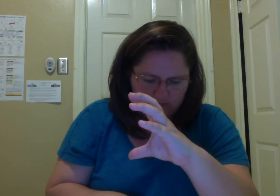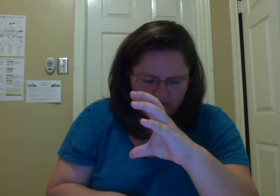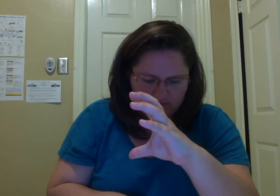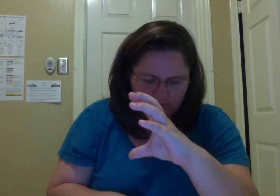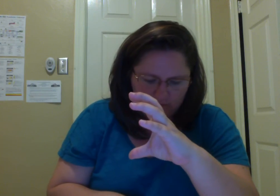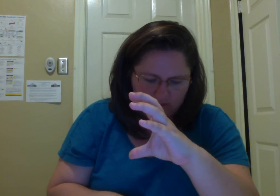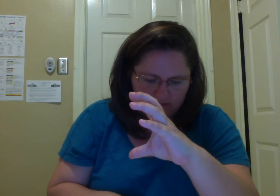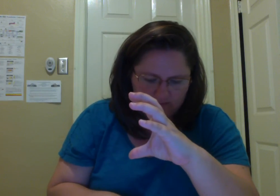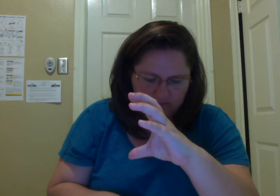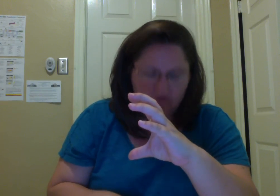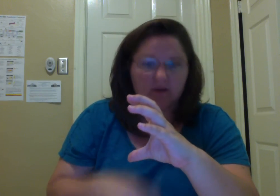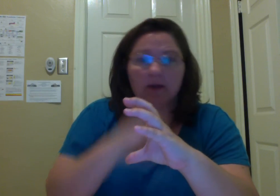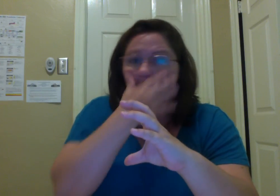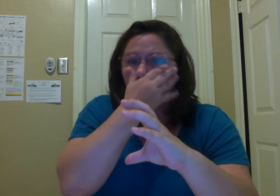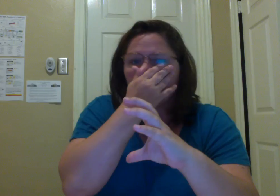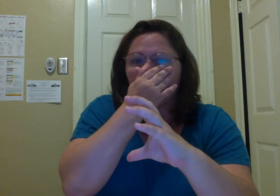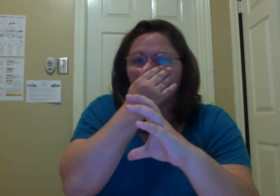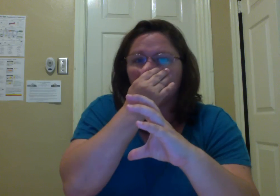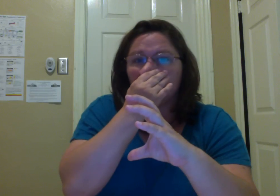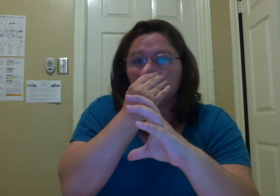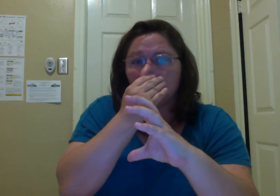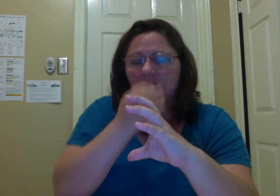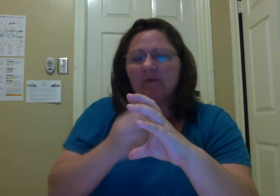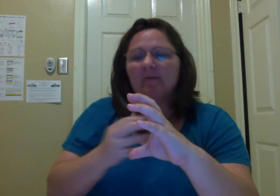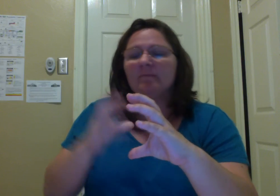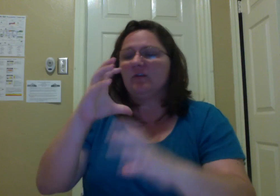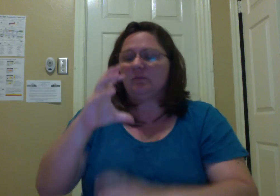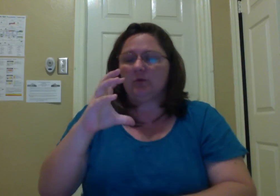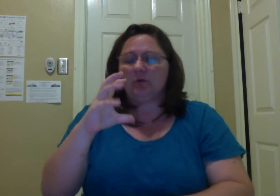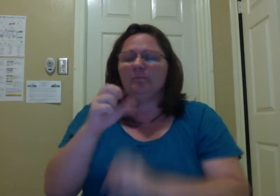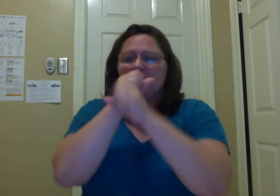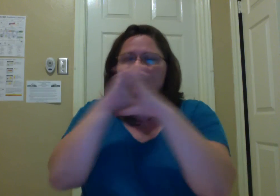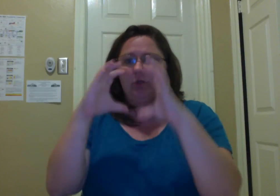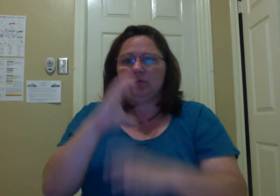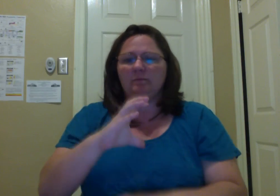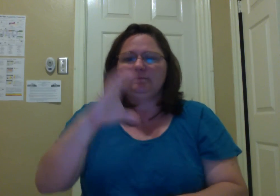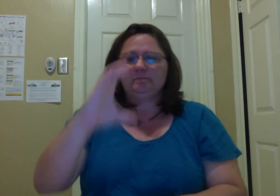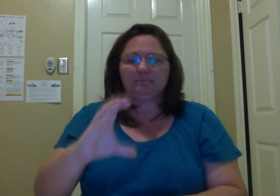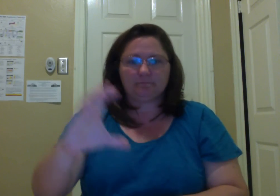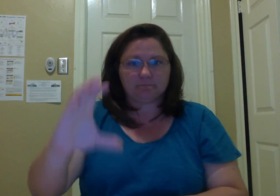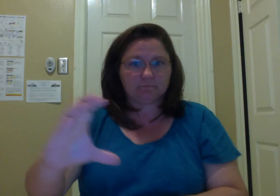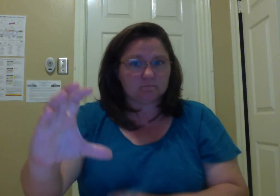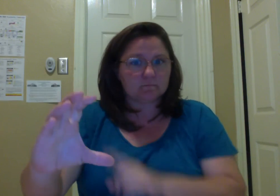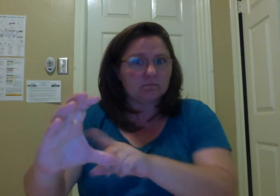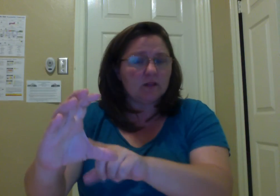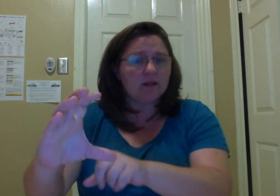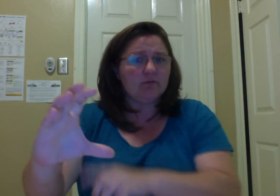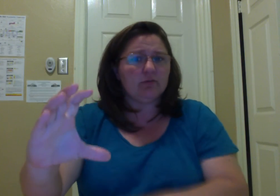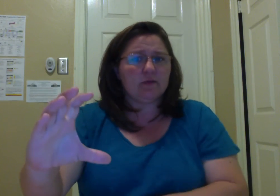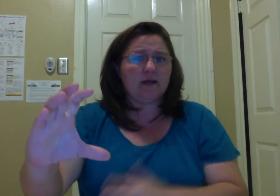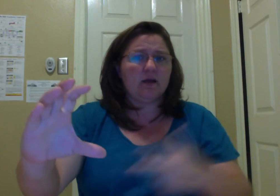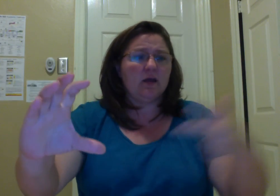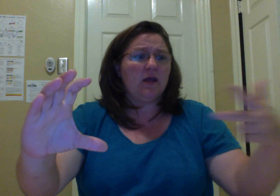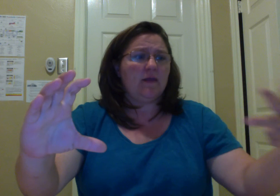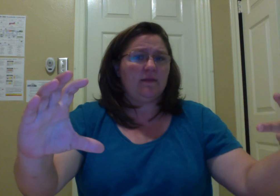chasing the balloon. It leads him into traffic. Okay, so there's the balloon. Balloon. Leave your 3 there, and then here